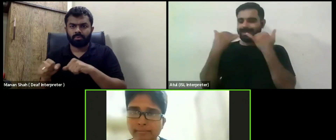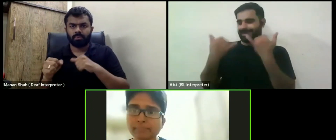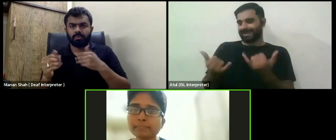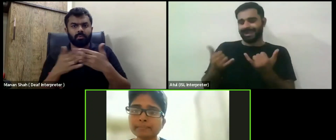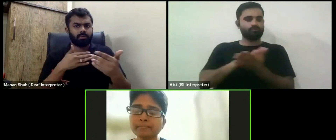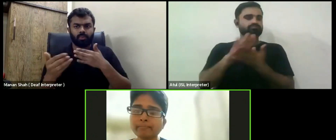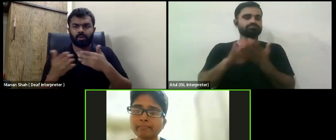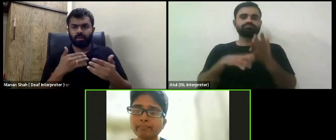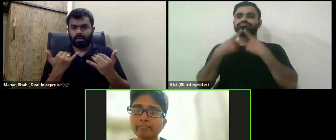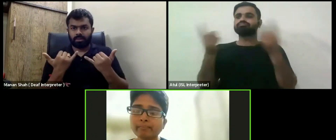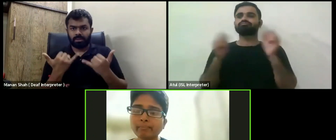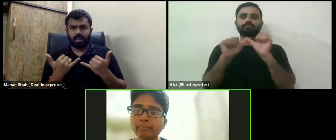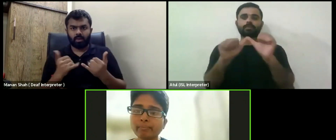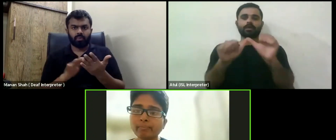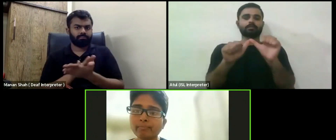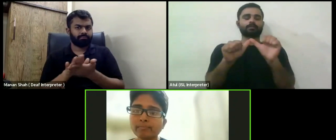answer.